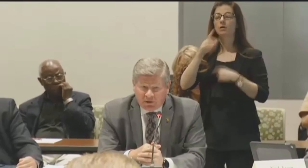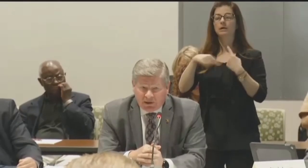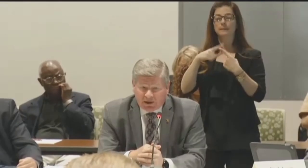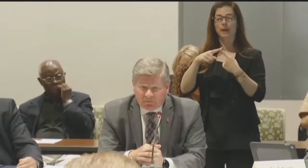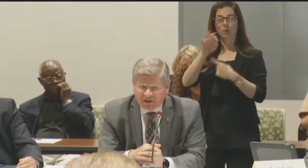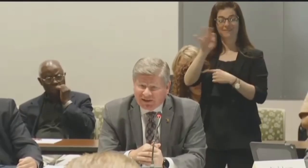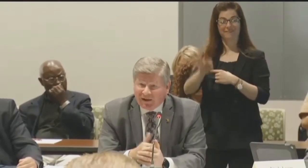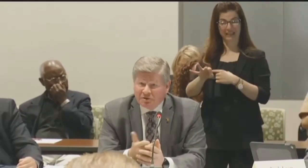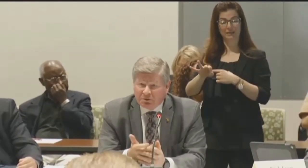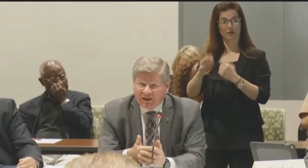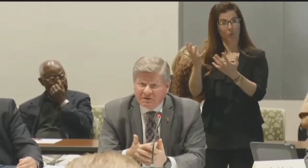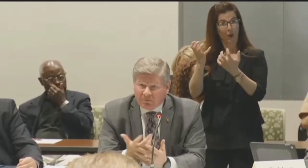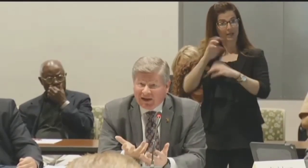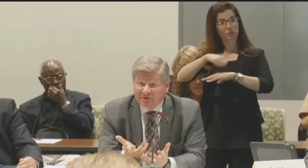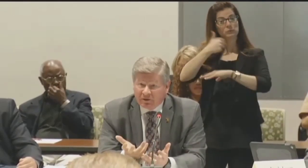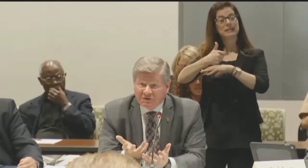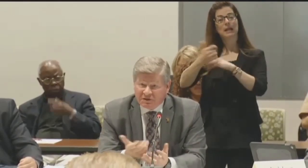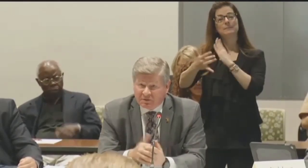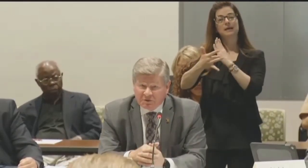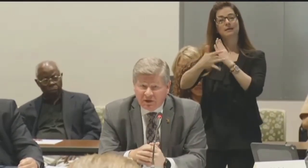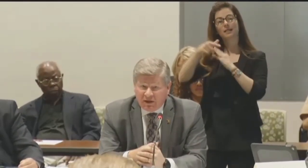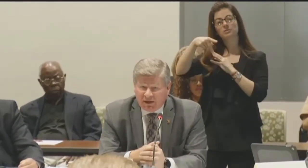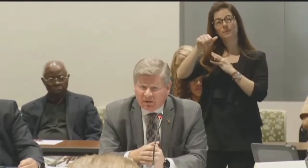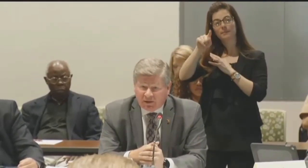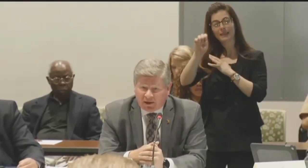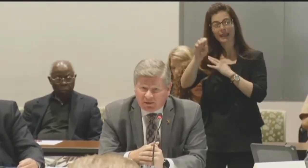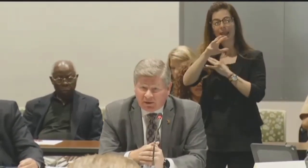put technology plates and monitoring systems